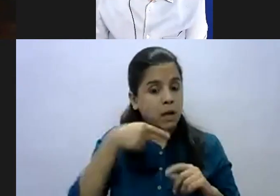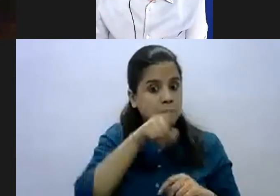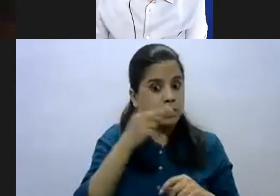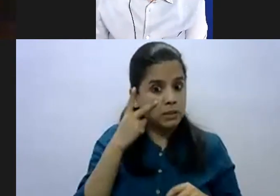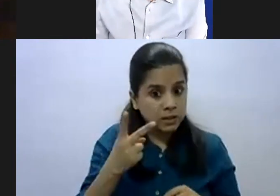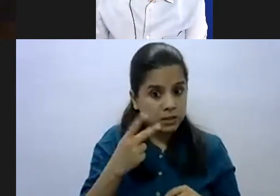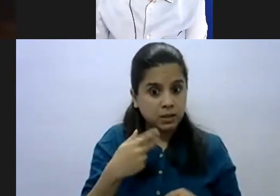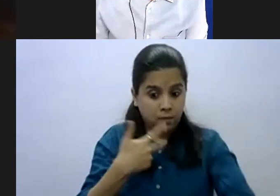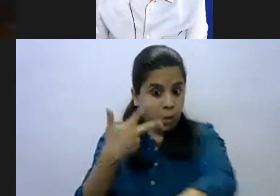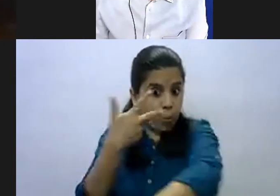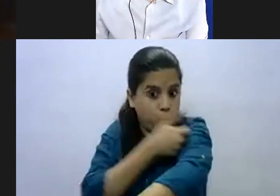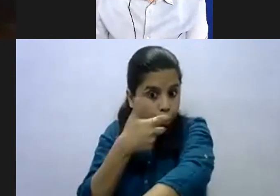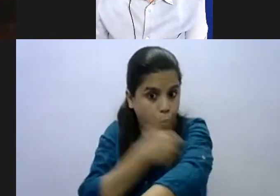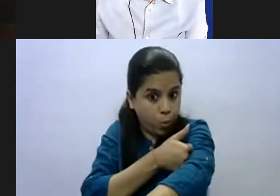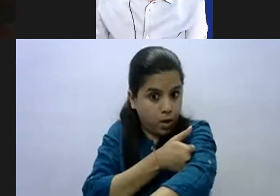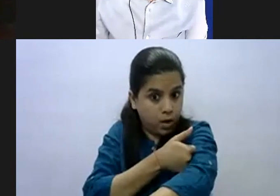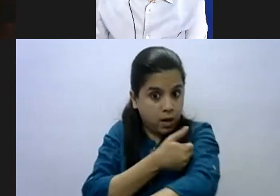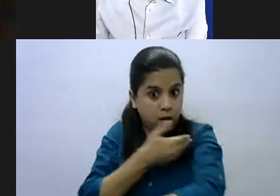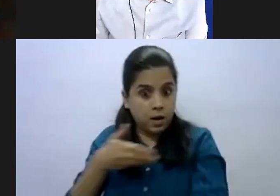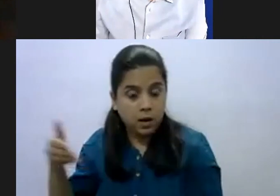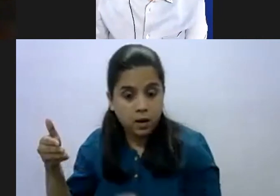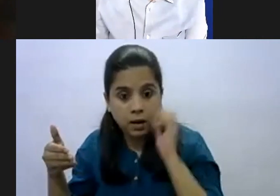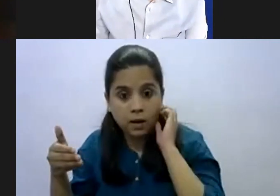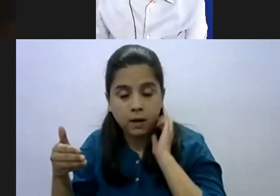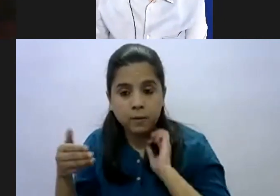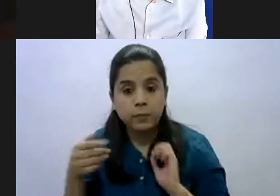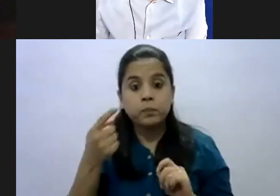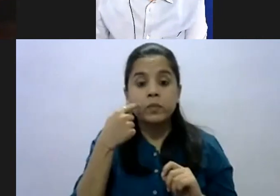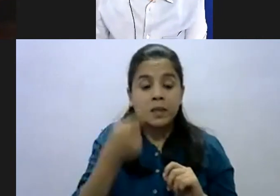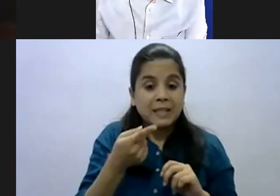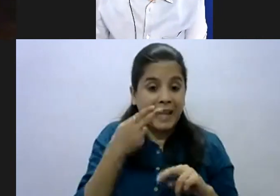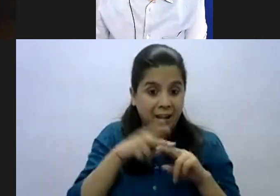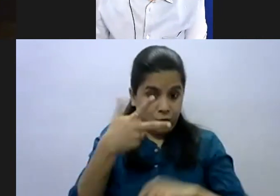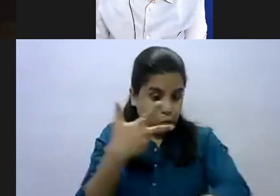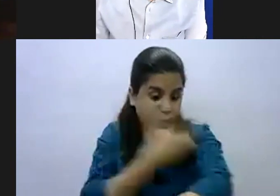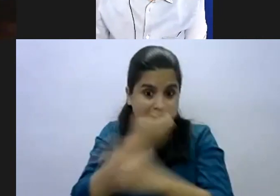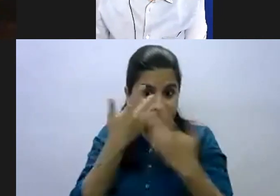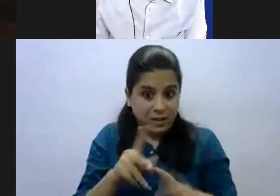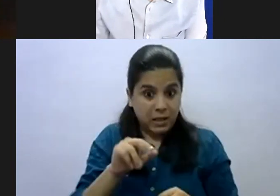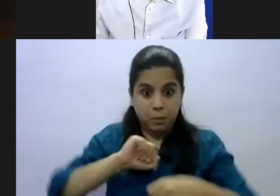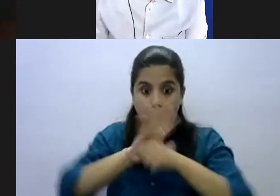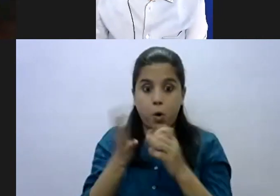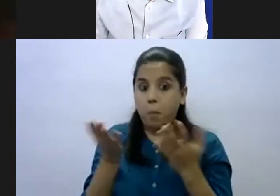a vaccination does not mean you will not get coronavirus in future.